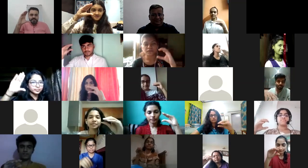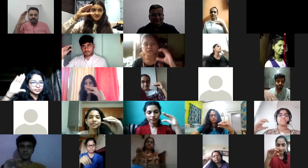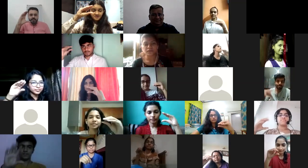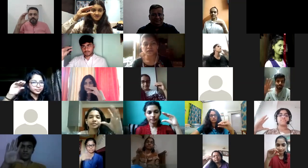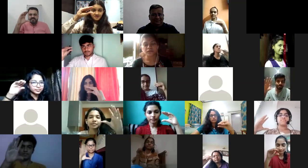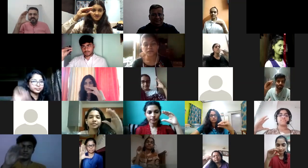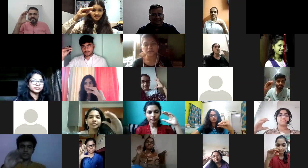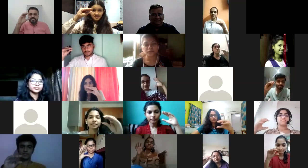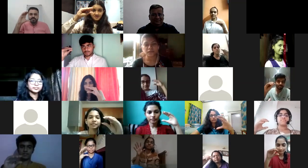We are pressing that cushion.